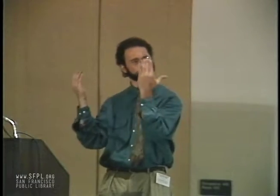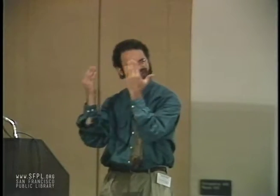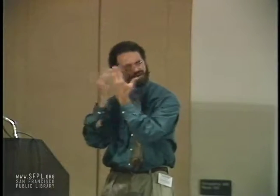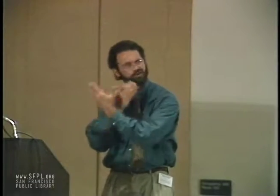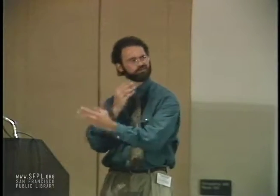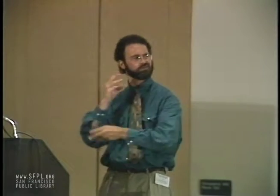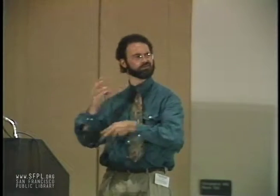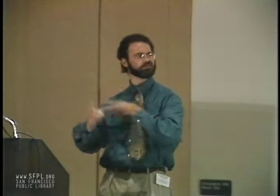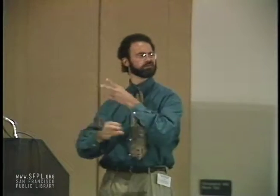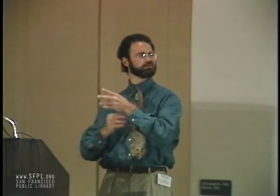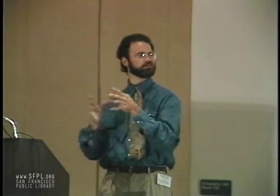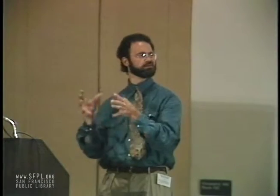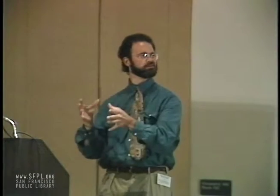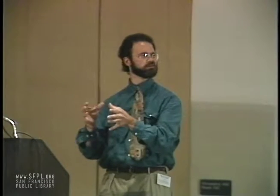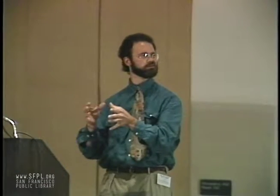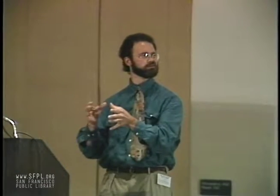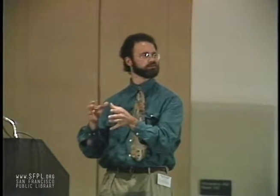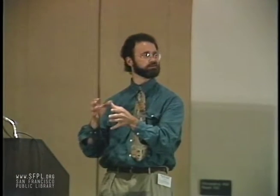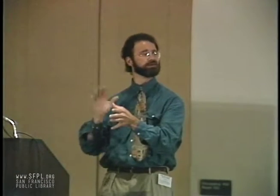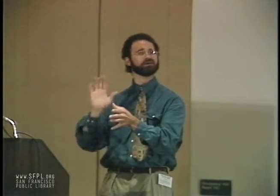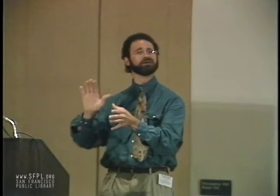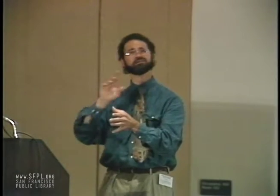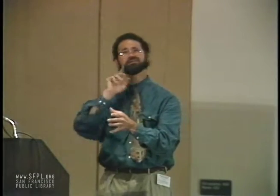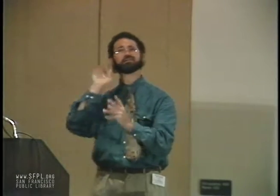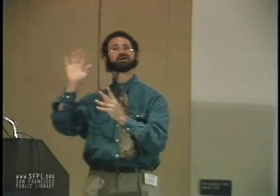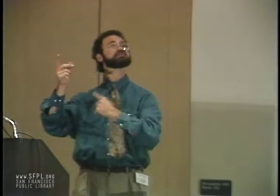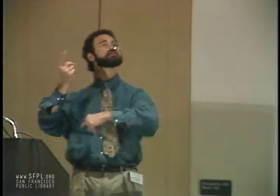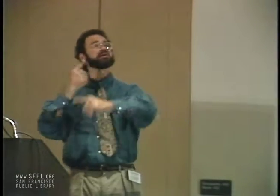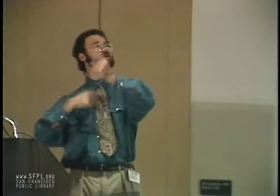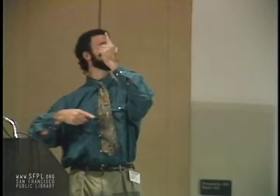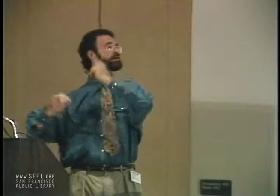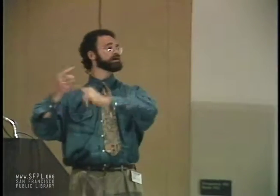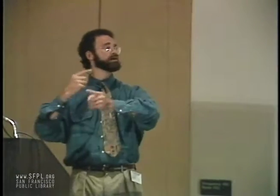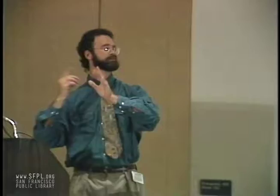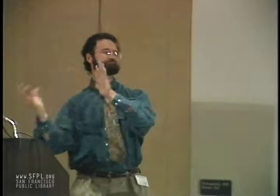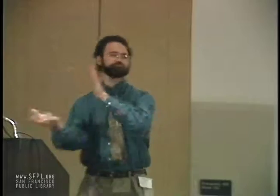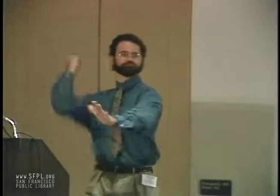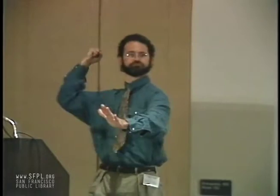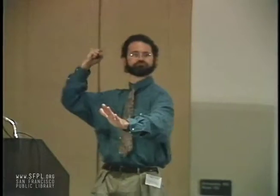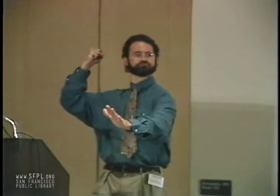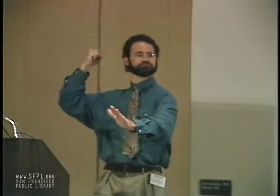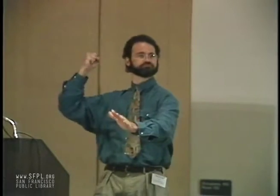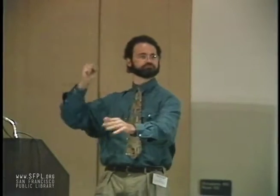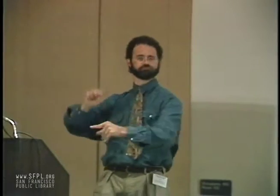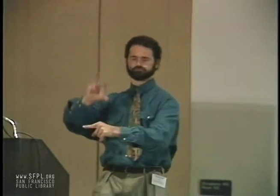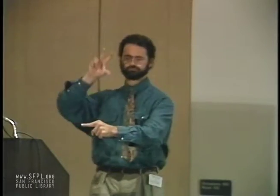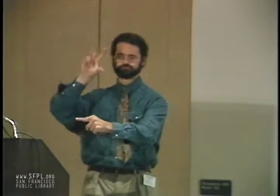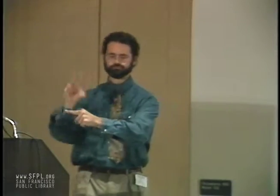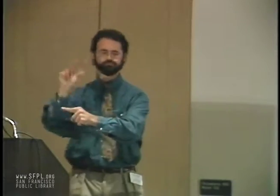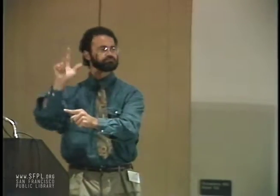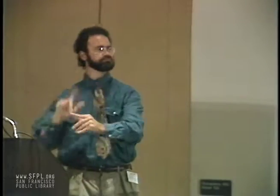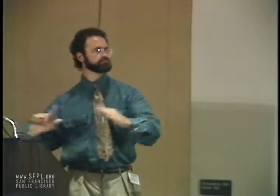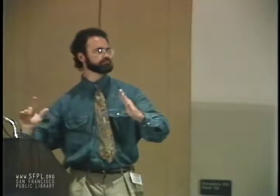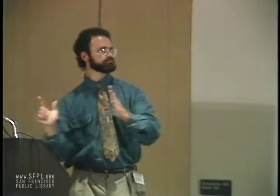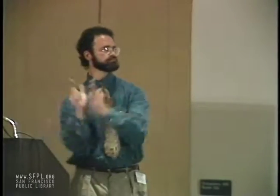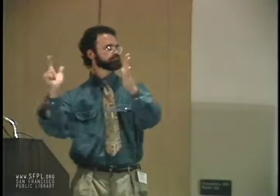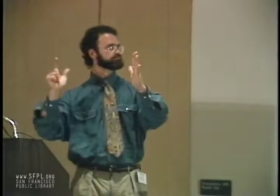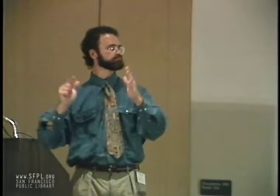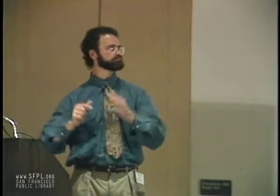And then there's the other world, which is very dark and isolated, where sign language is